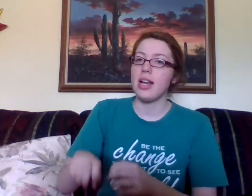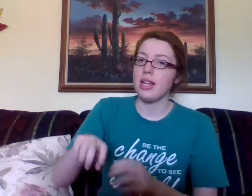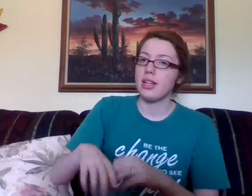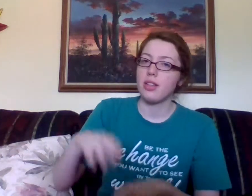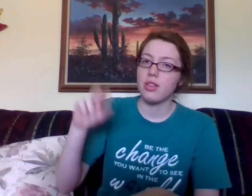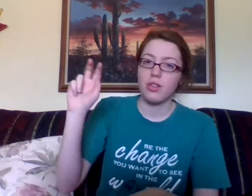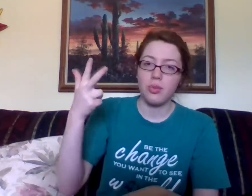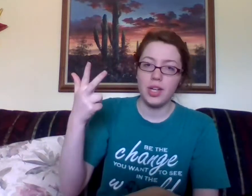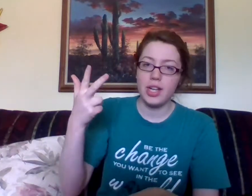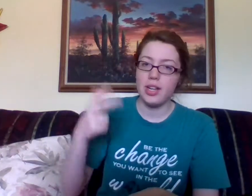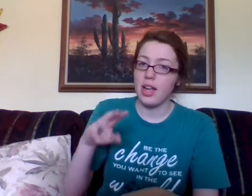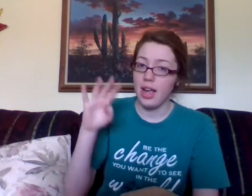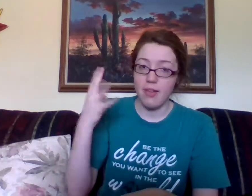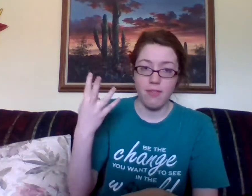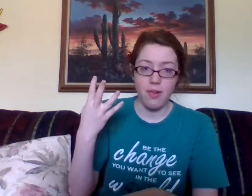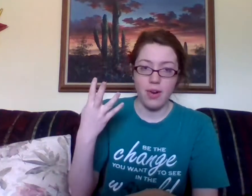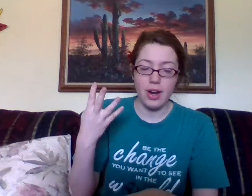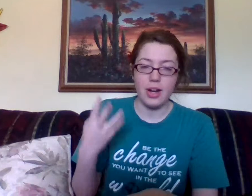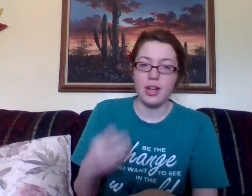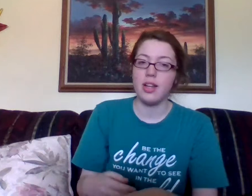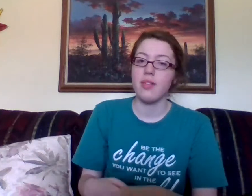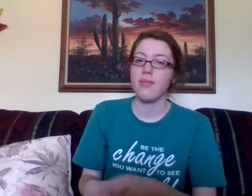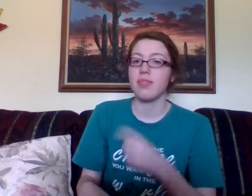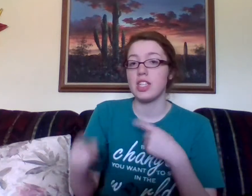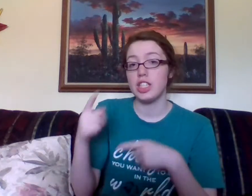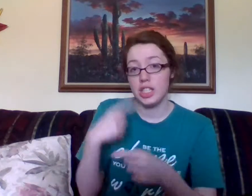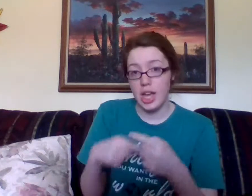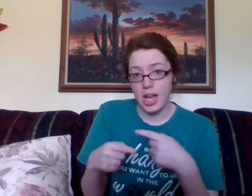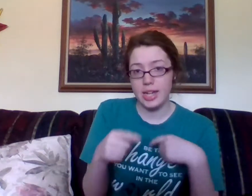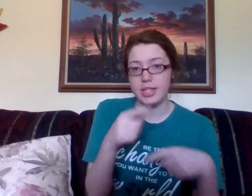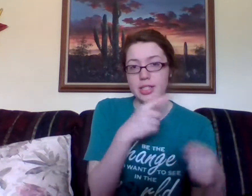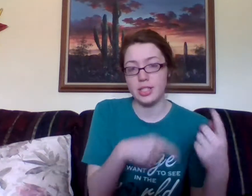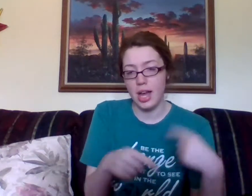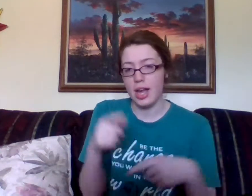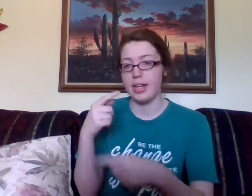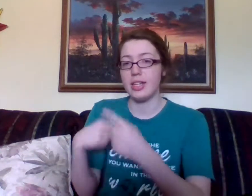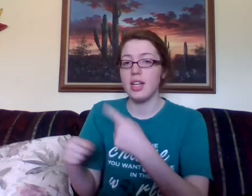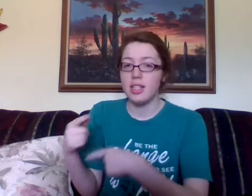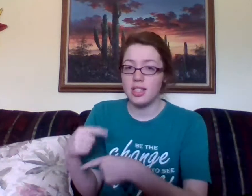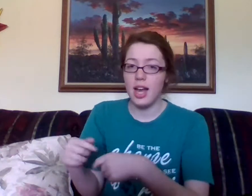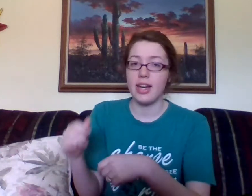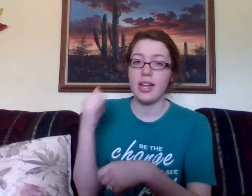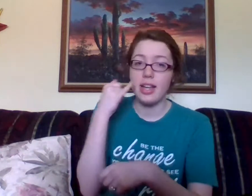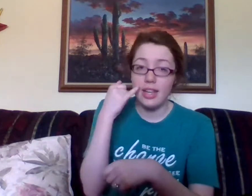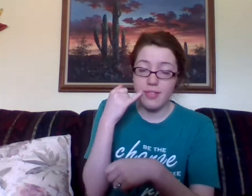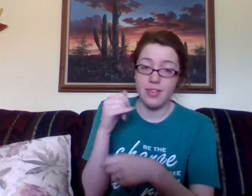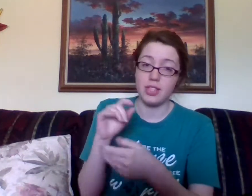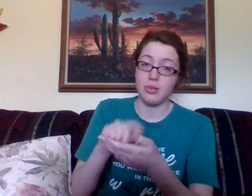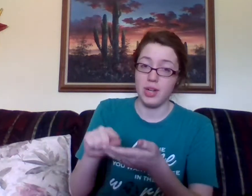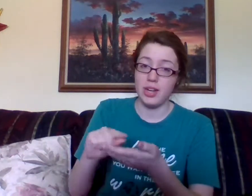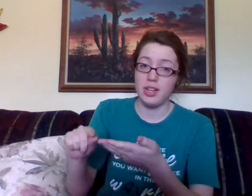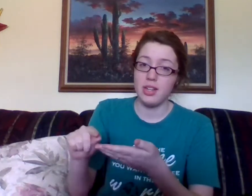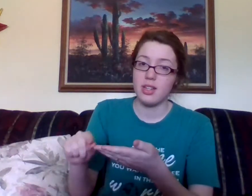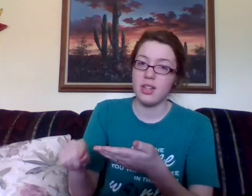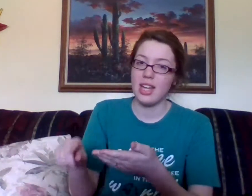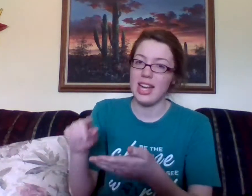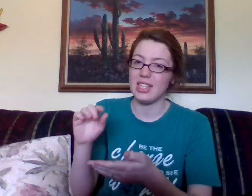in 3 and 4, signed, signed, signed. If it's written,